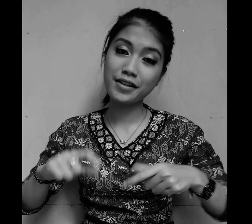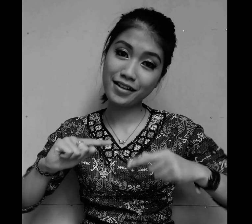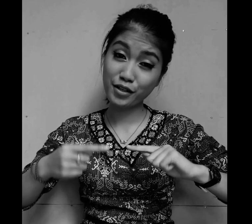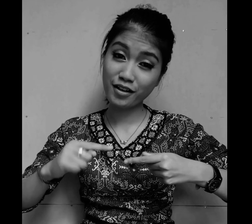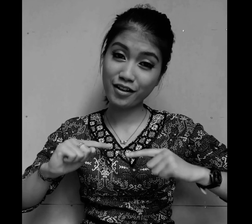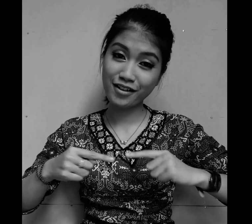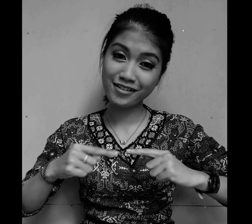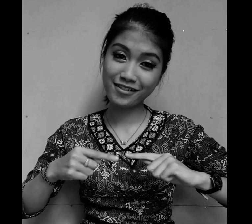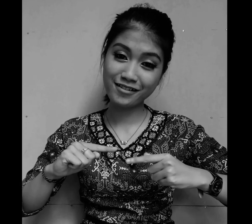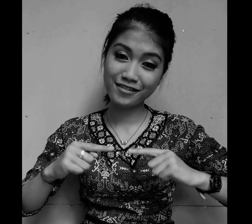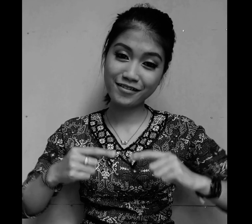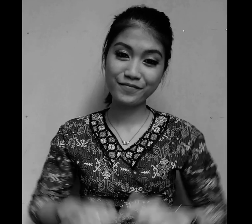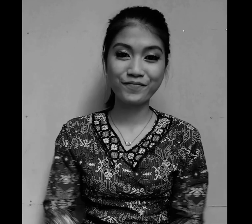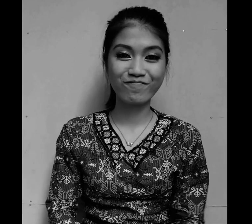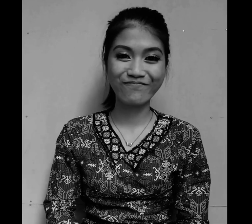Loving can hurt.